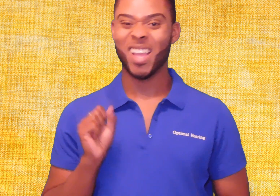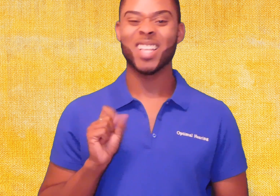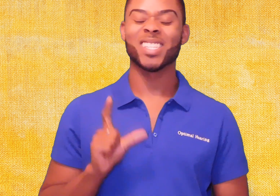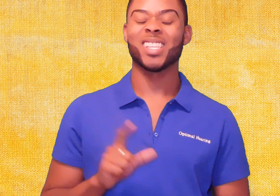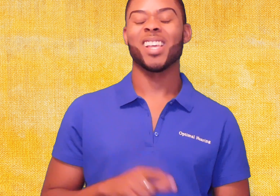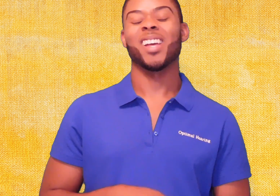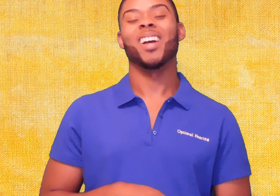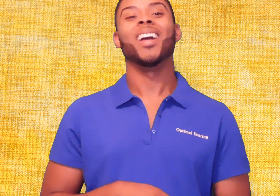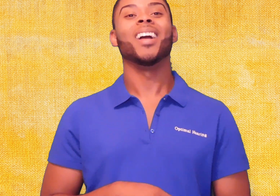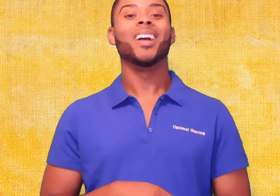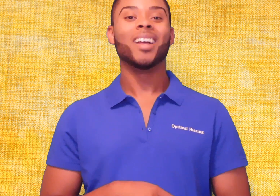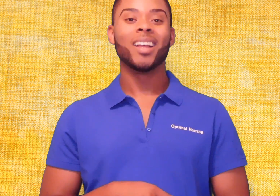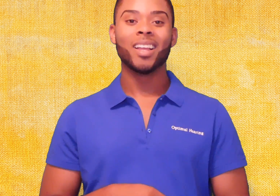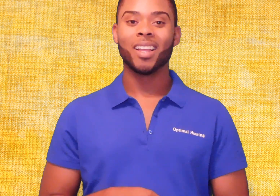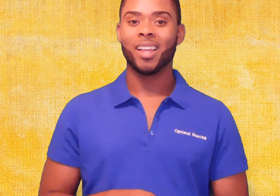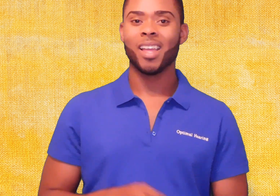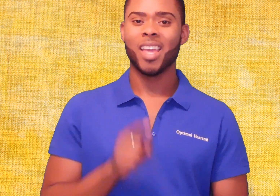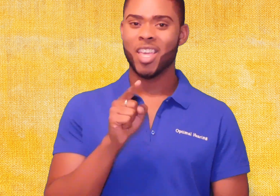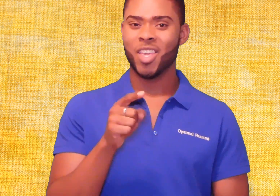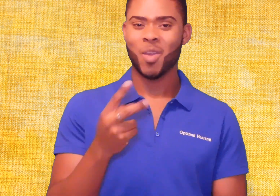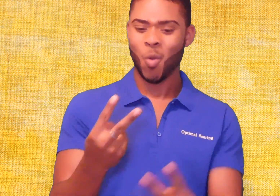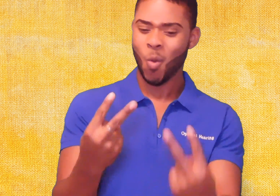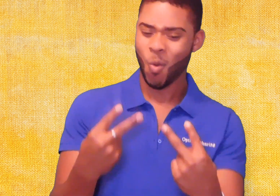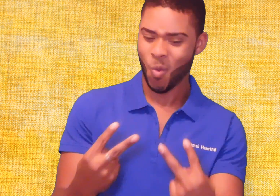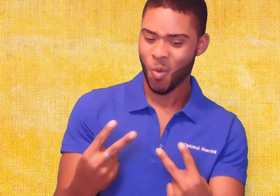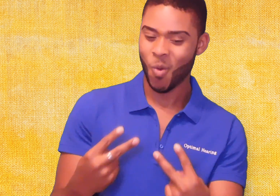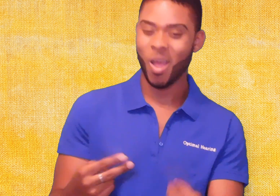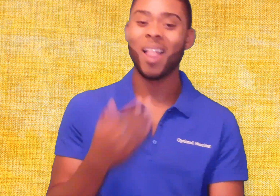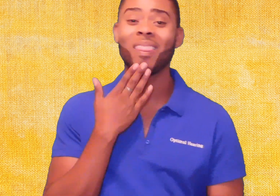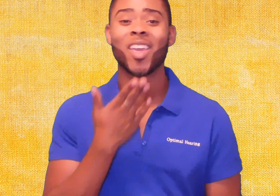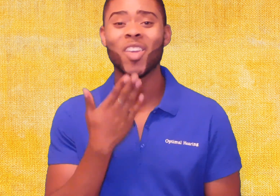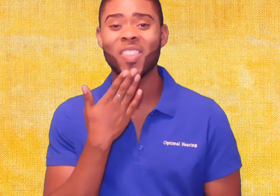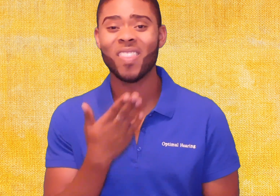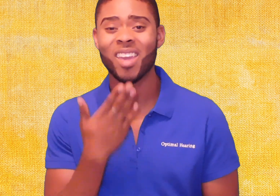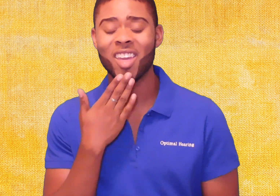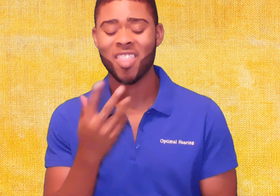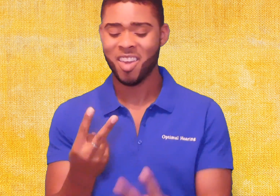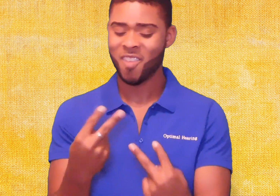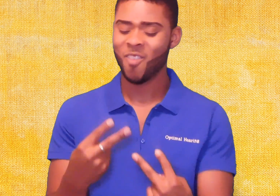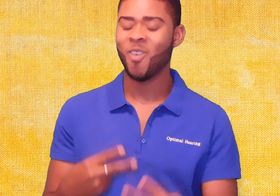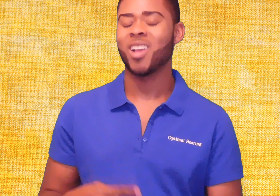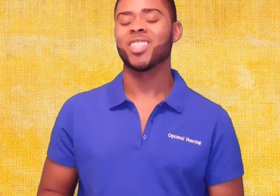Thank you so much for watching my first video. Thank you.